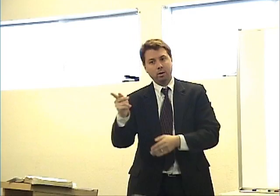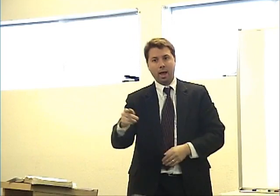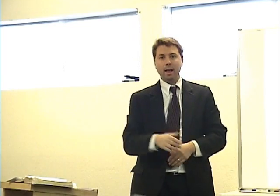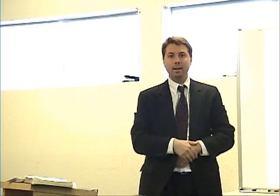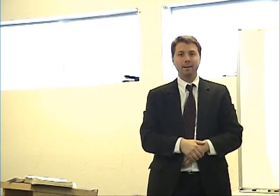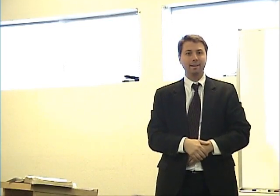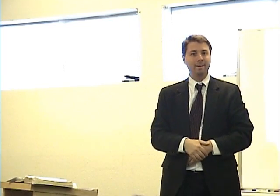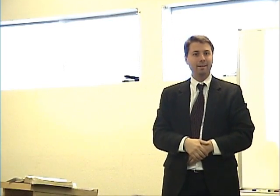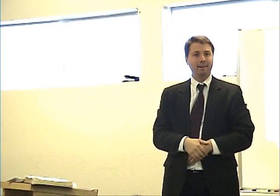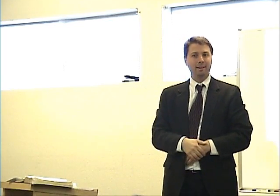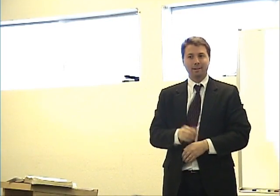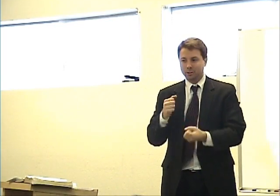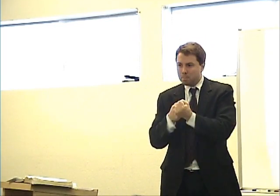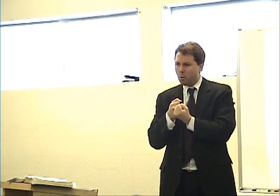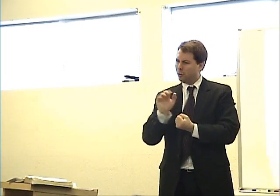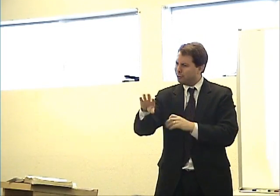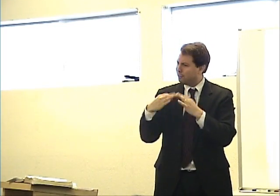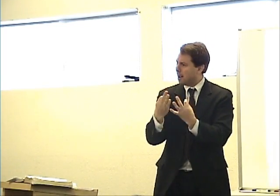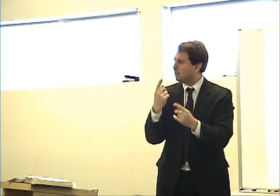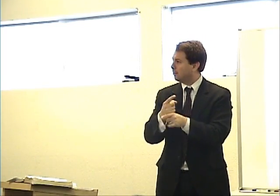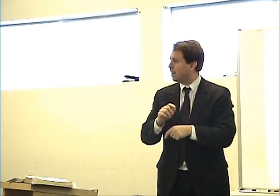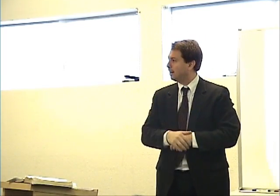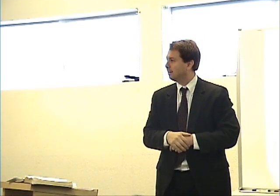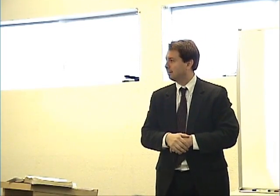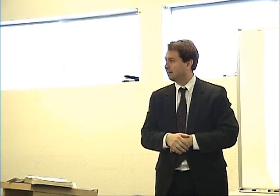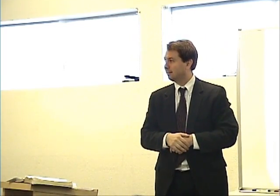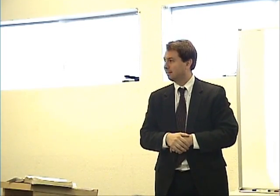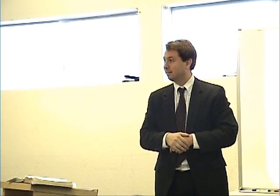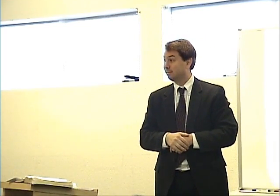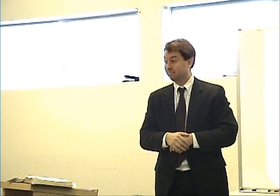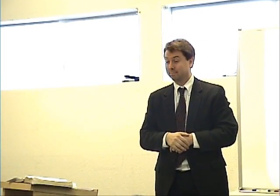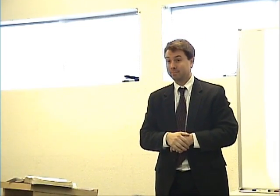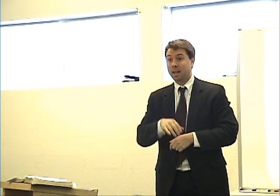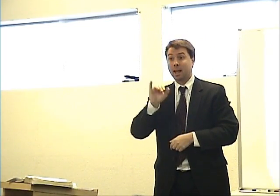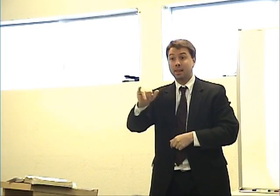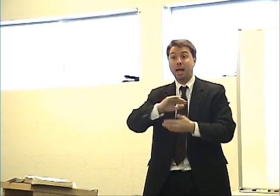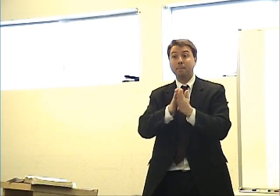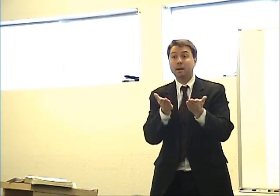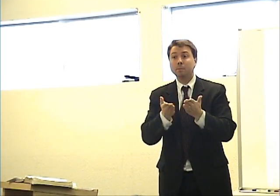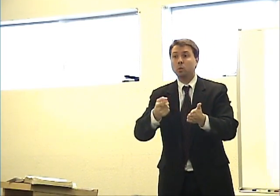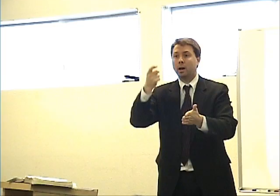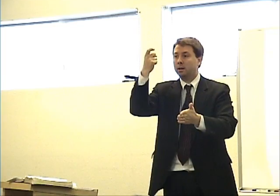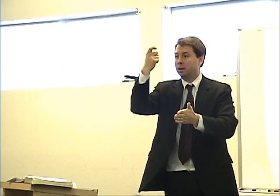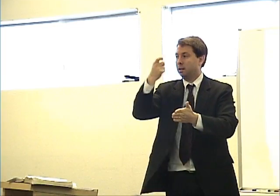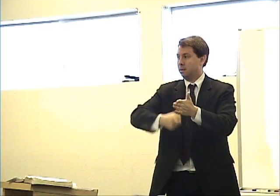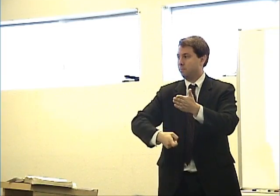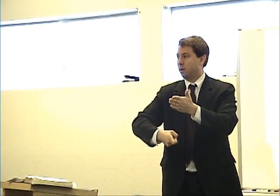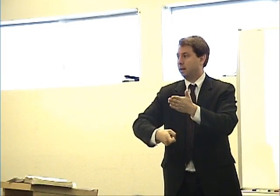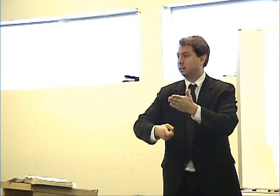okay? Support your family, right? And that becomes what?